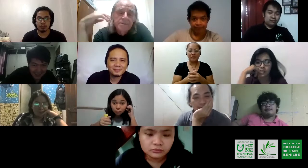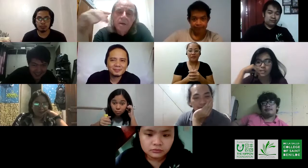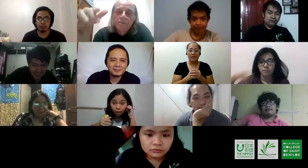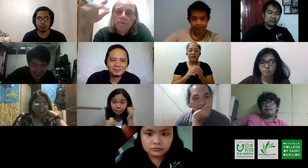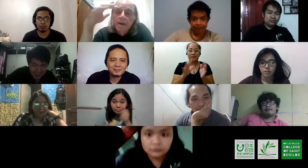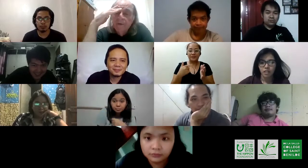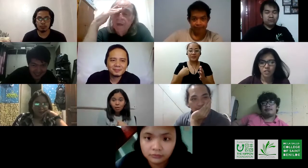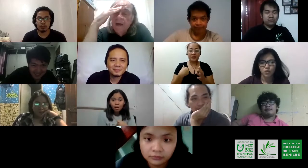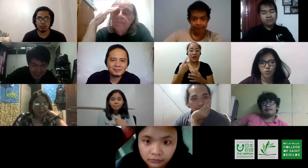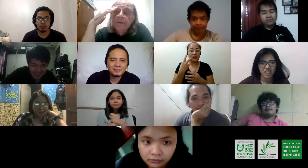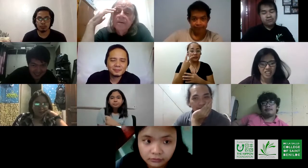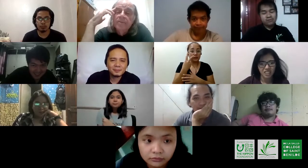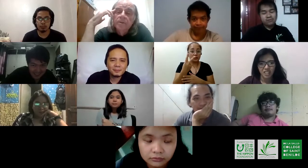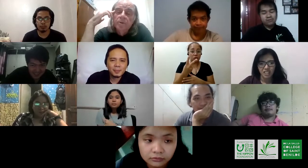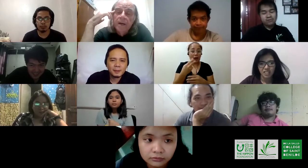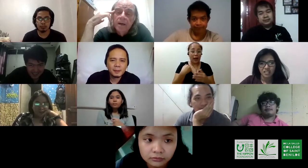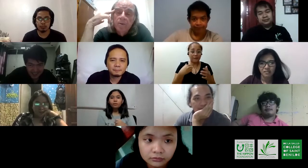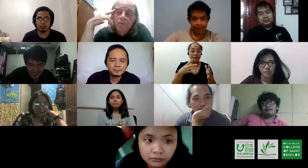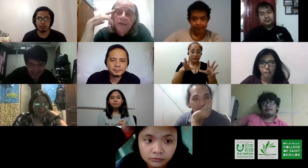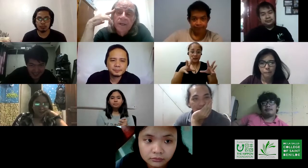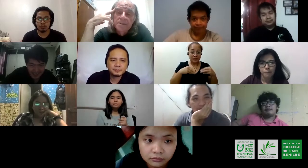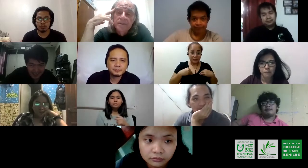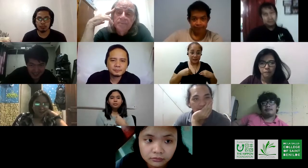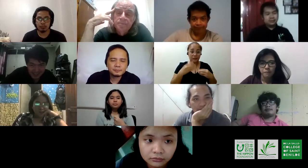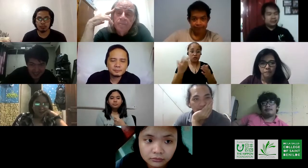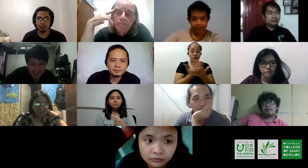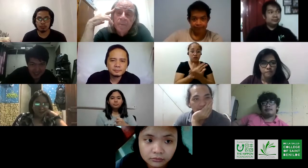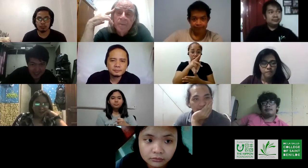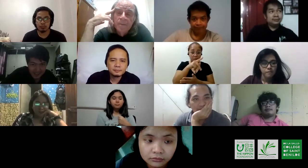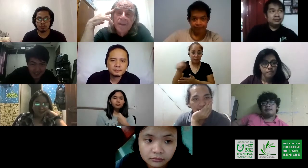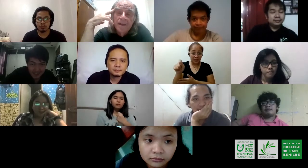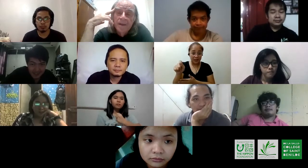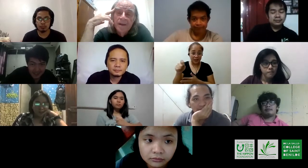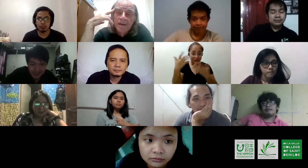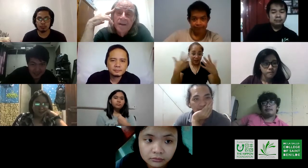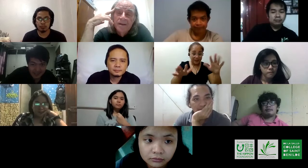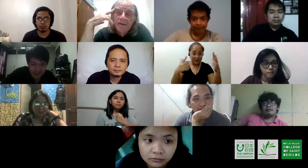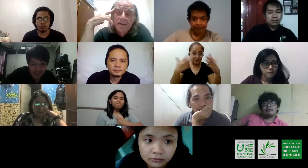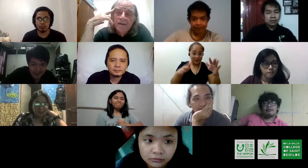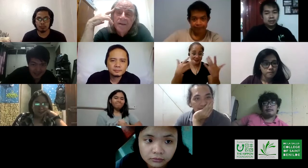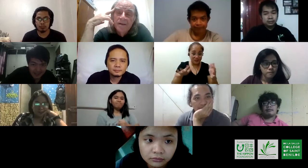I saw you got the copy of the new PowerPoint I sent.